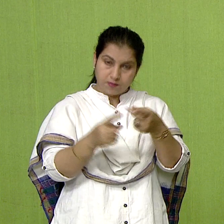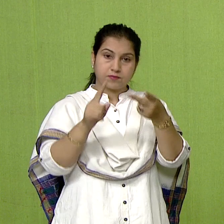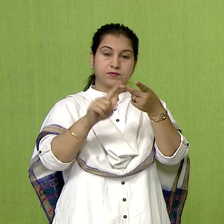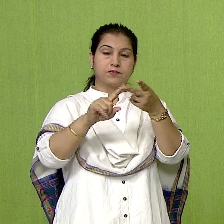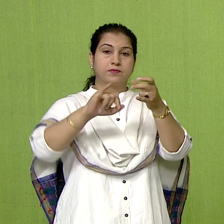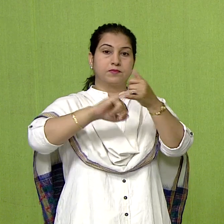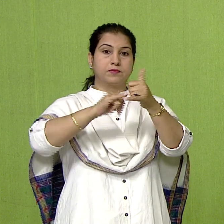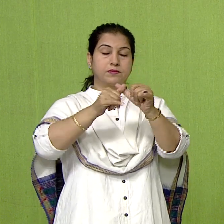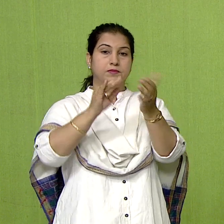Samudragupta,